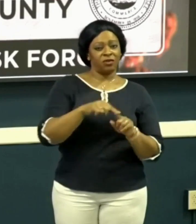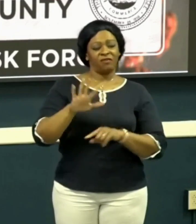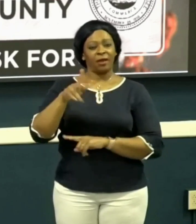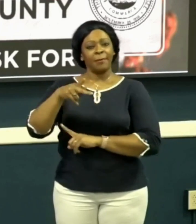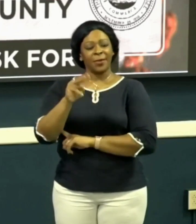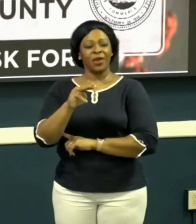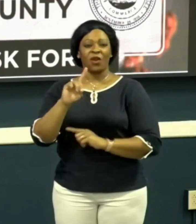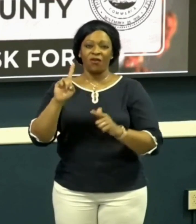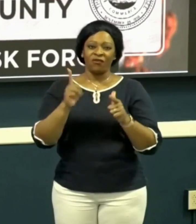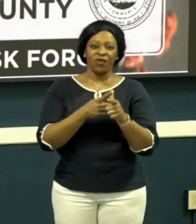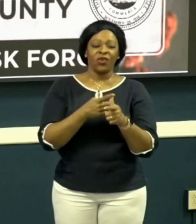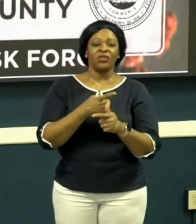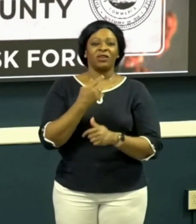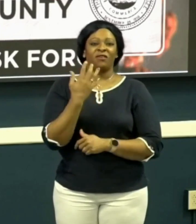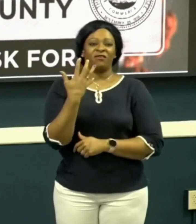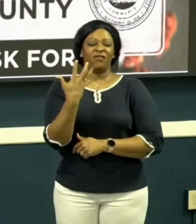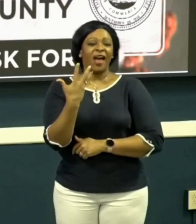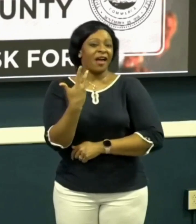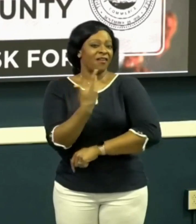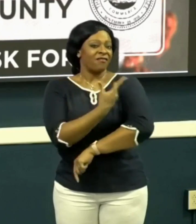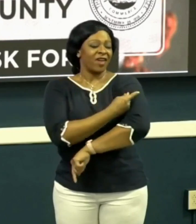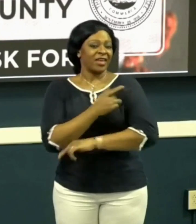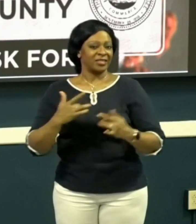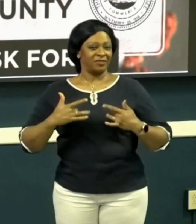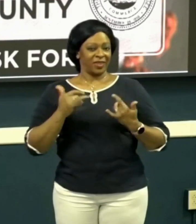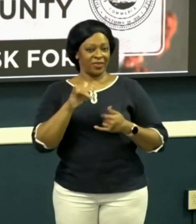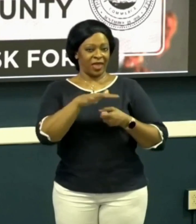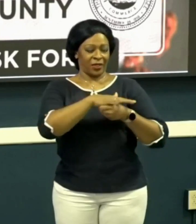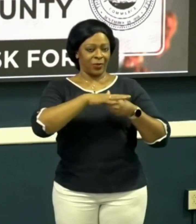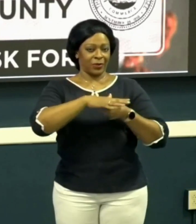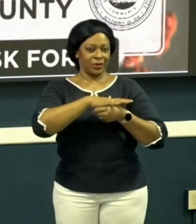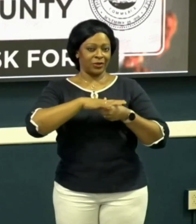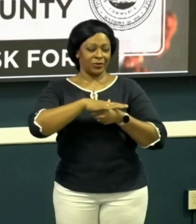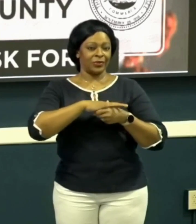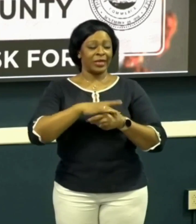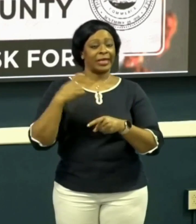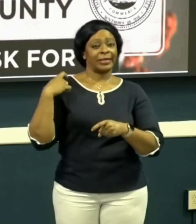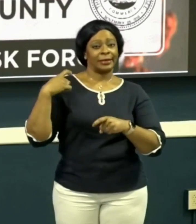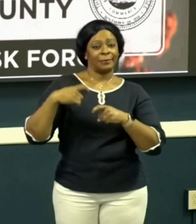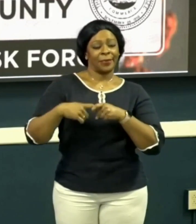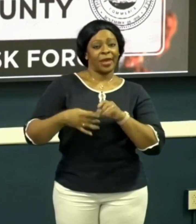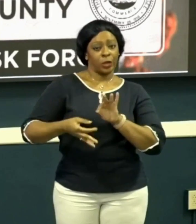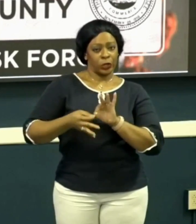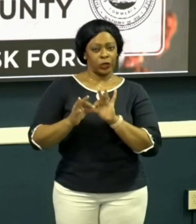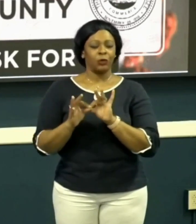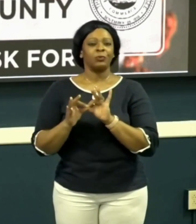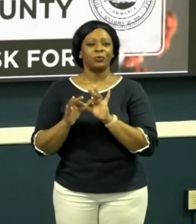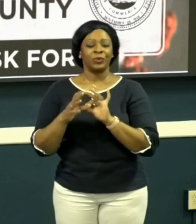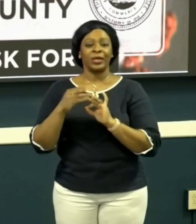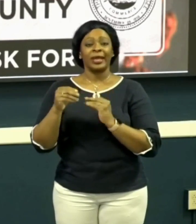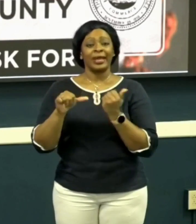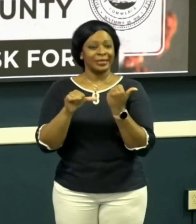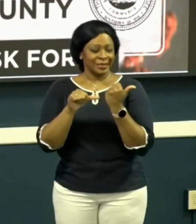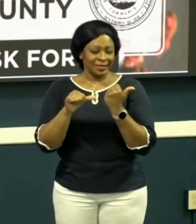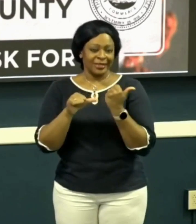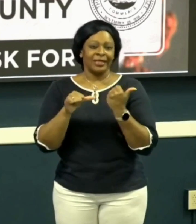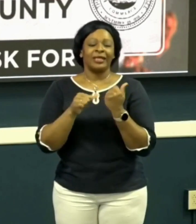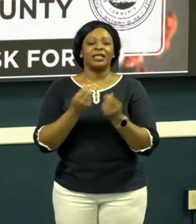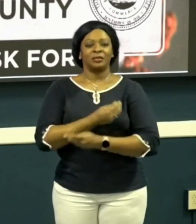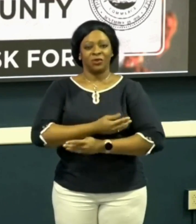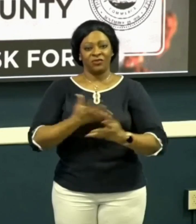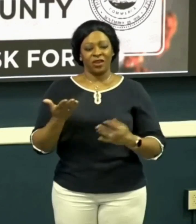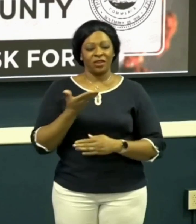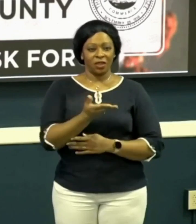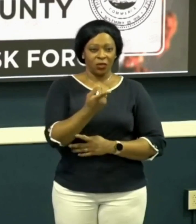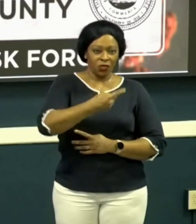the first of five vaccination events at that location. Spanish interpretation and assistance will be